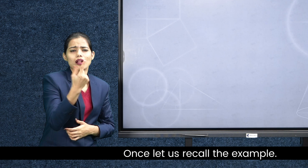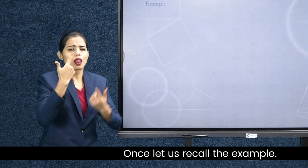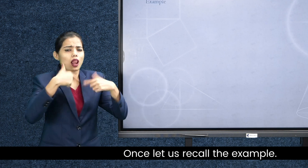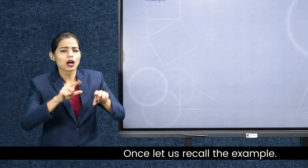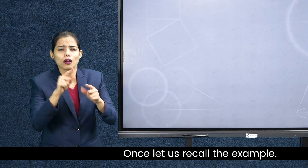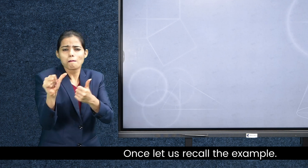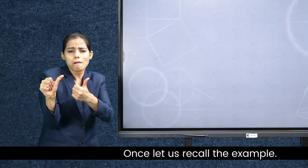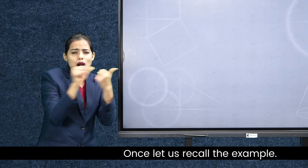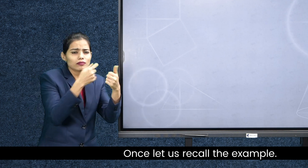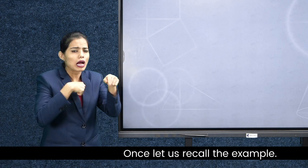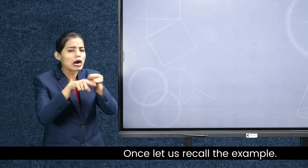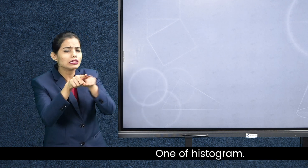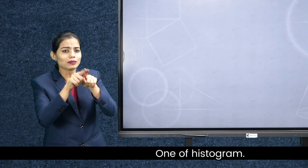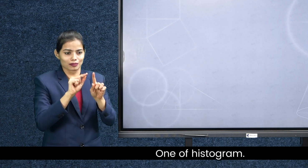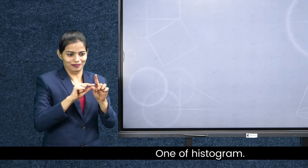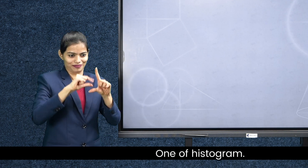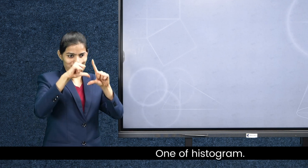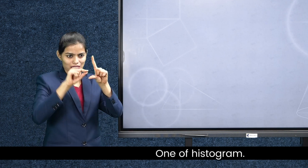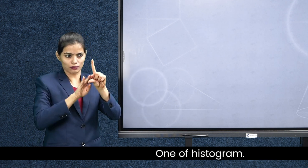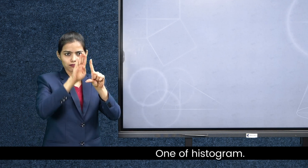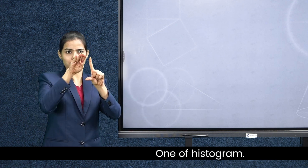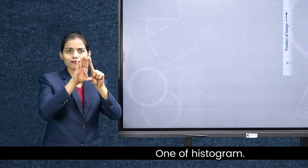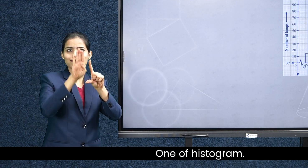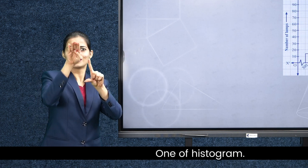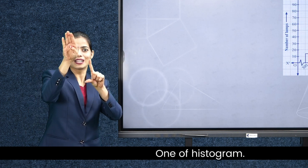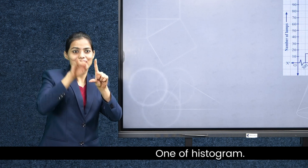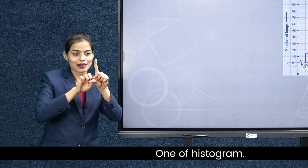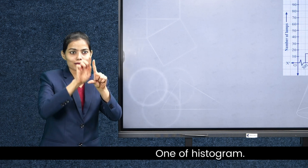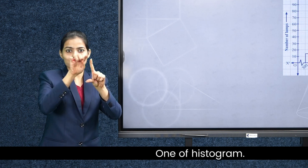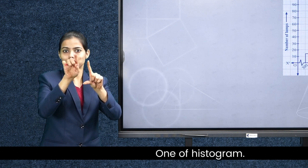Once, let us recall the example 1 of histogram.